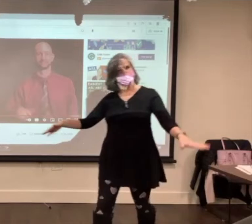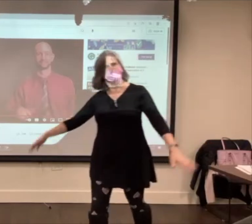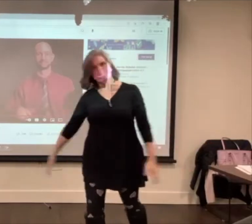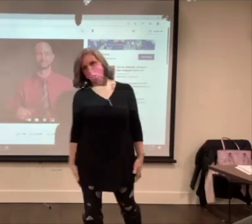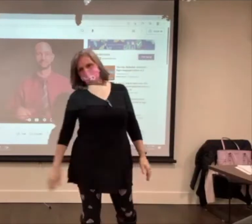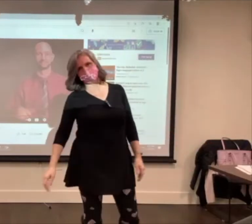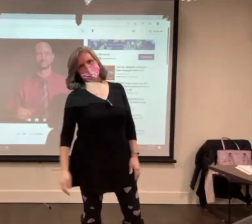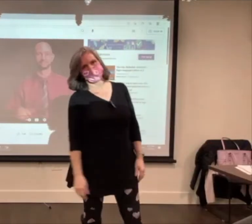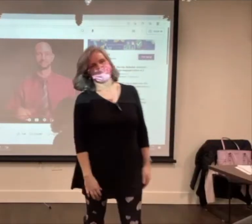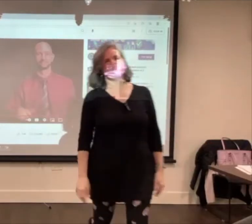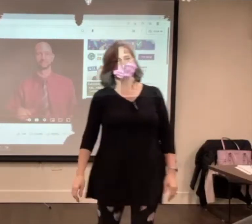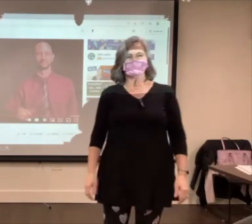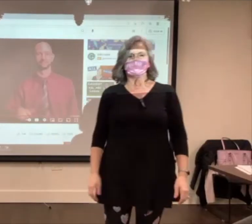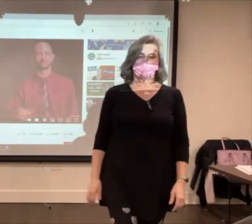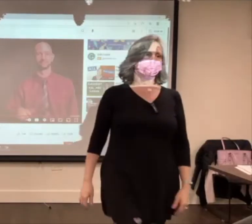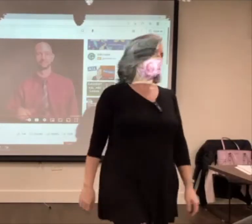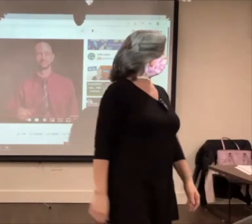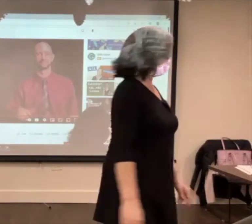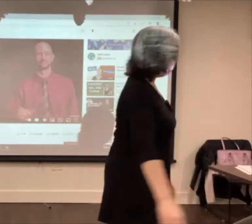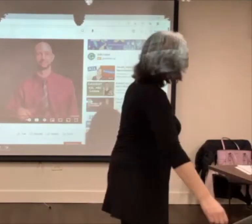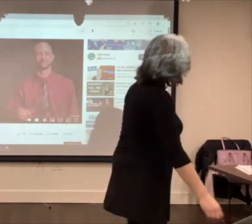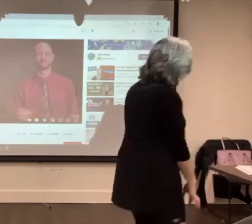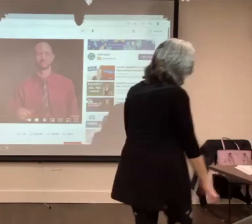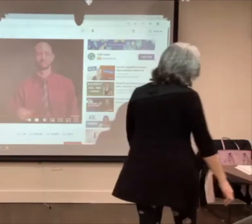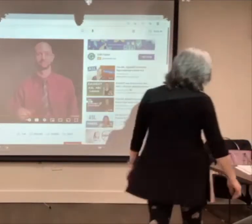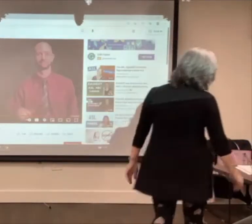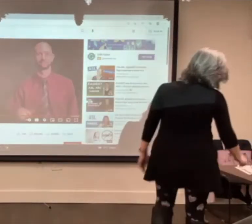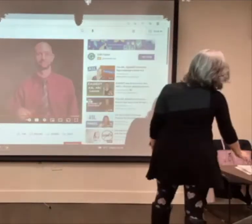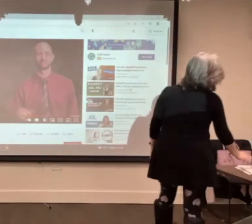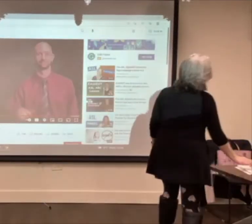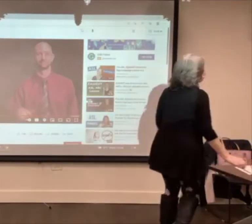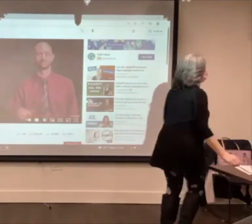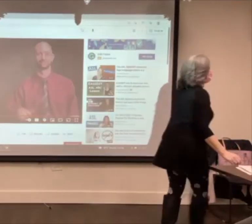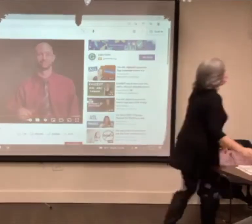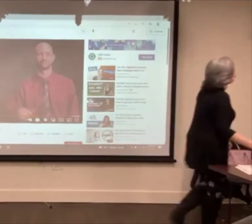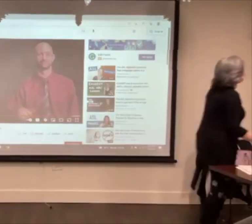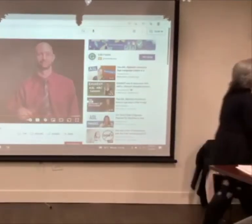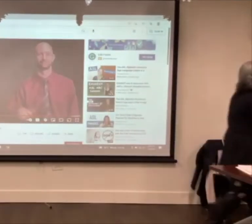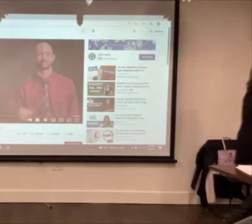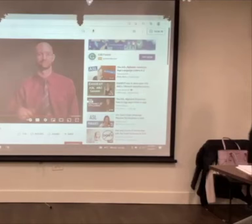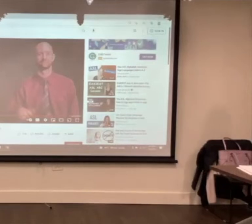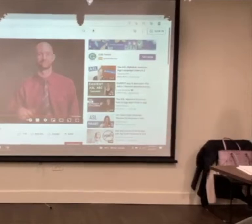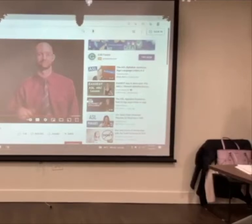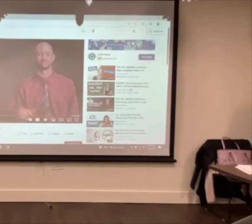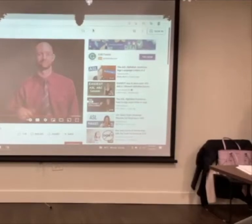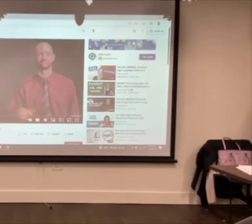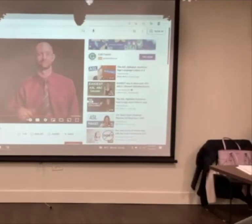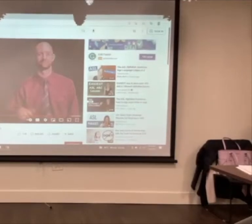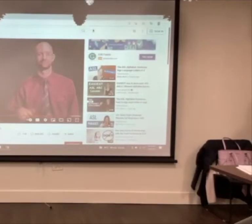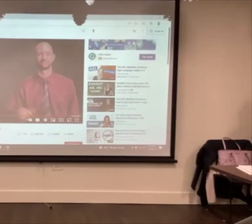in the library, though. I can't tell a lie. I don't see any questions. All right. That's all